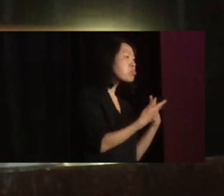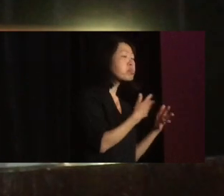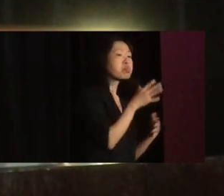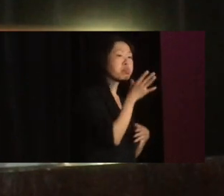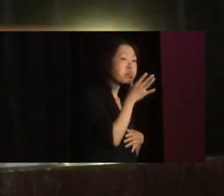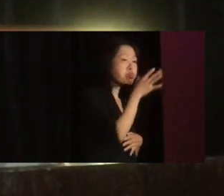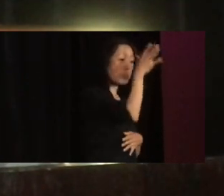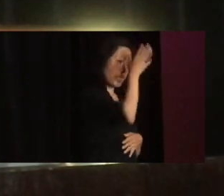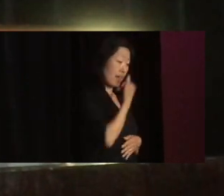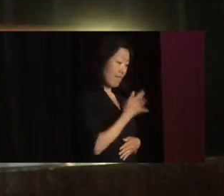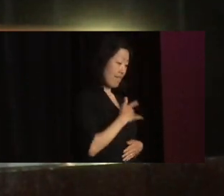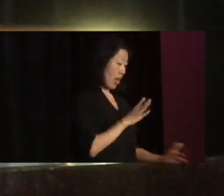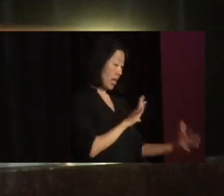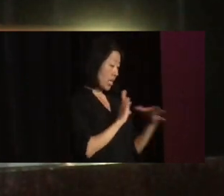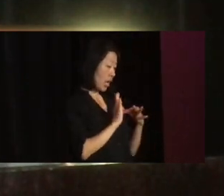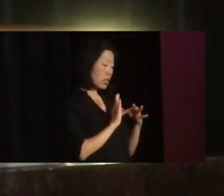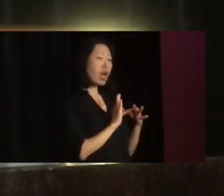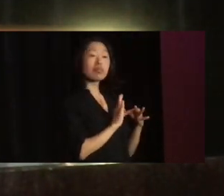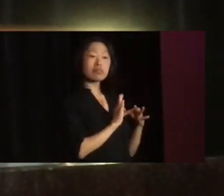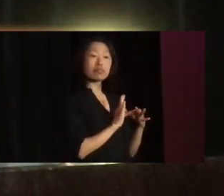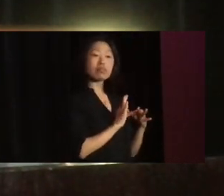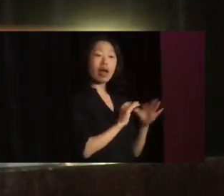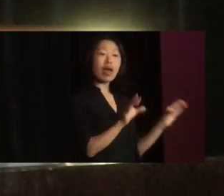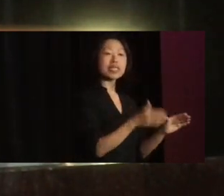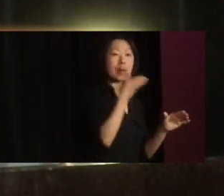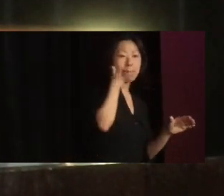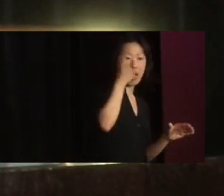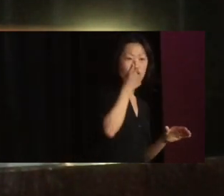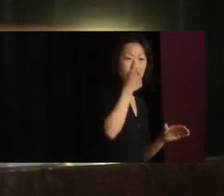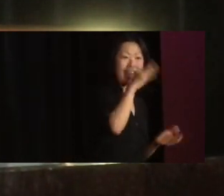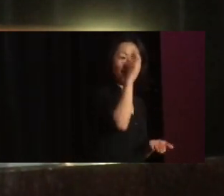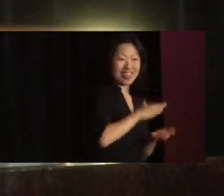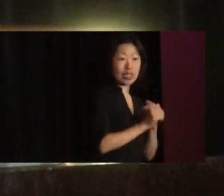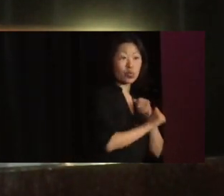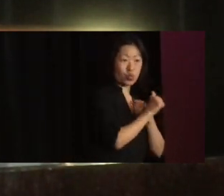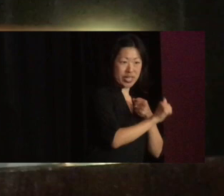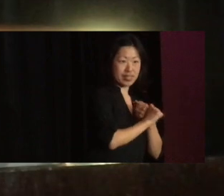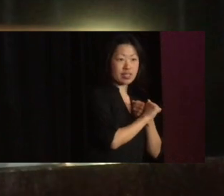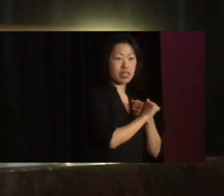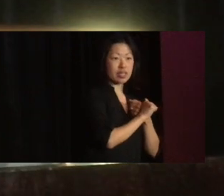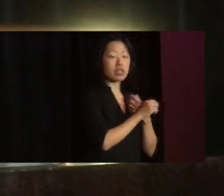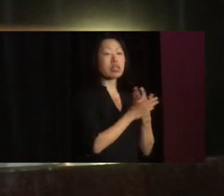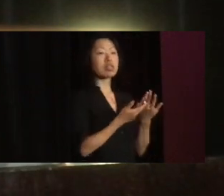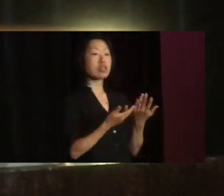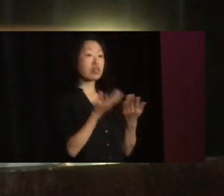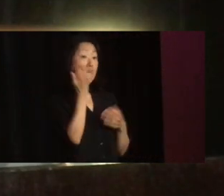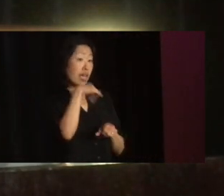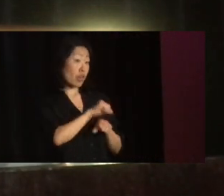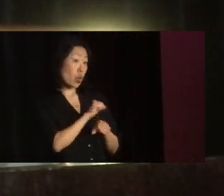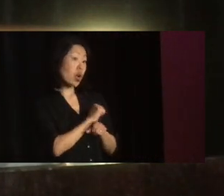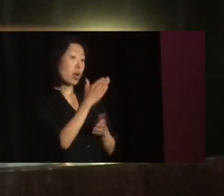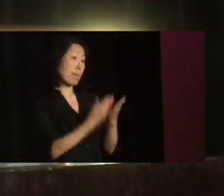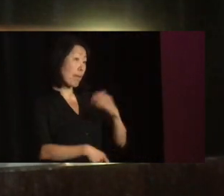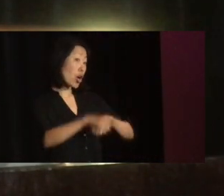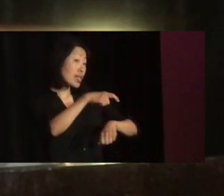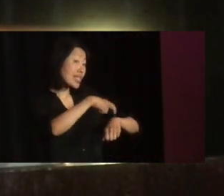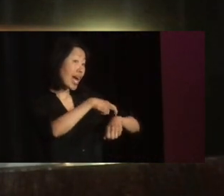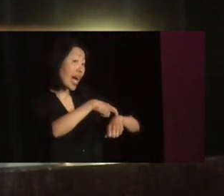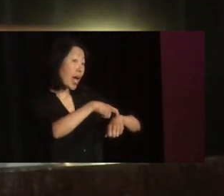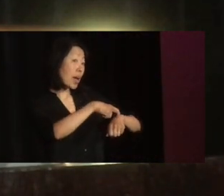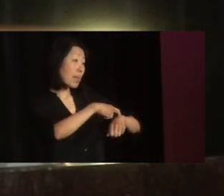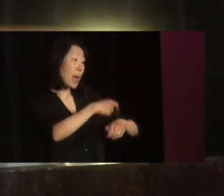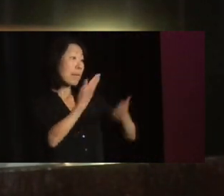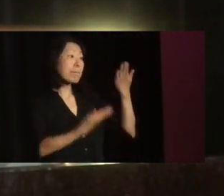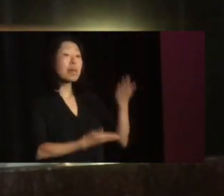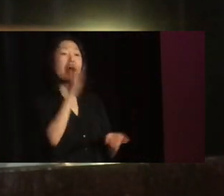better and were not at risk in the same ways. Those that are working part-time, I'm guessing that's because they're not as stressed with